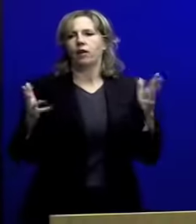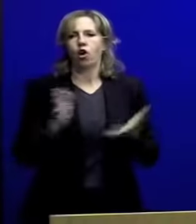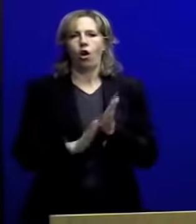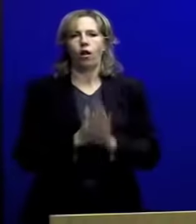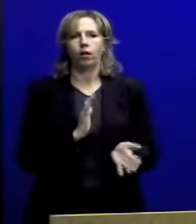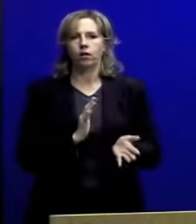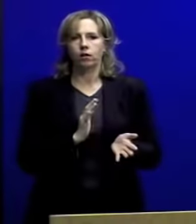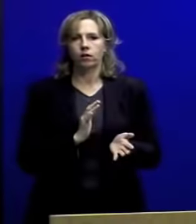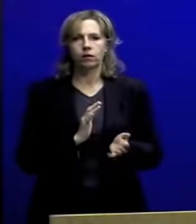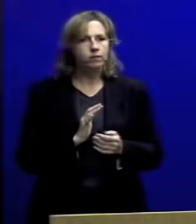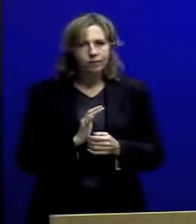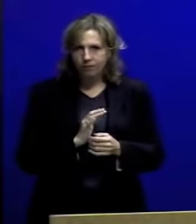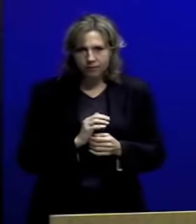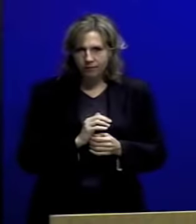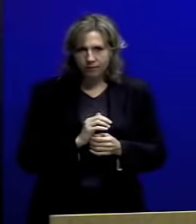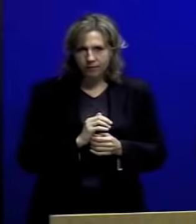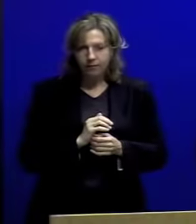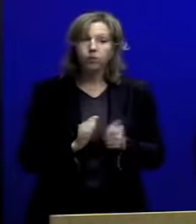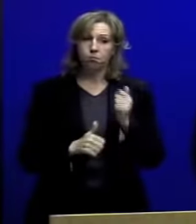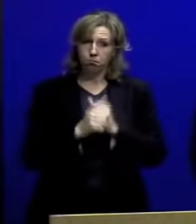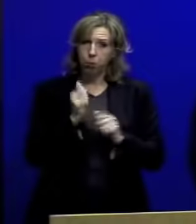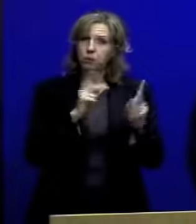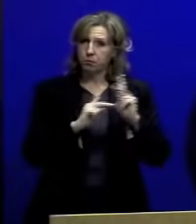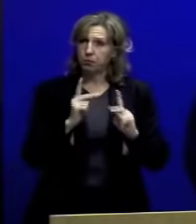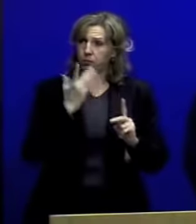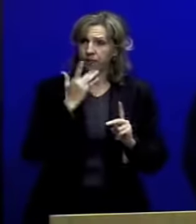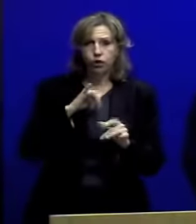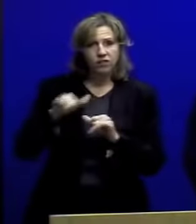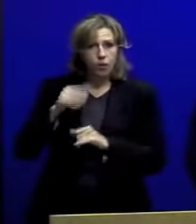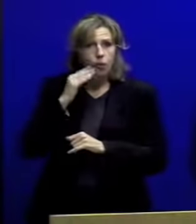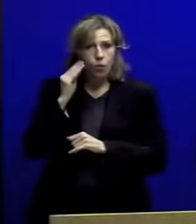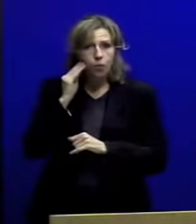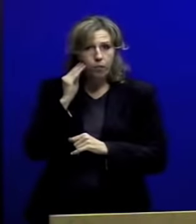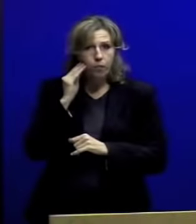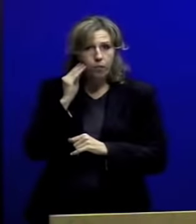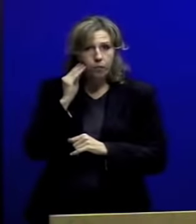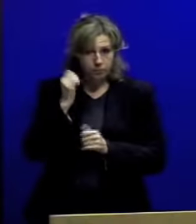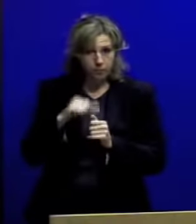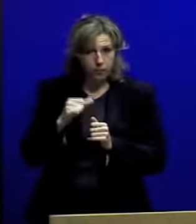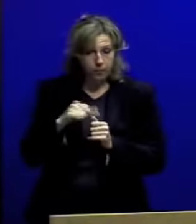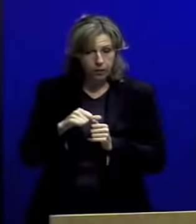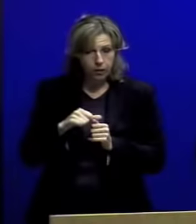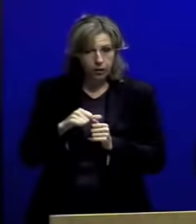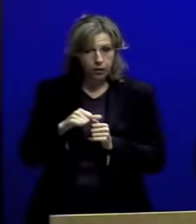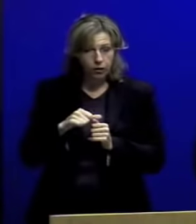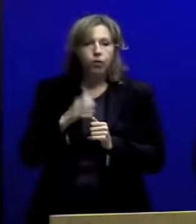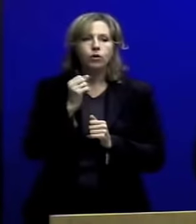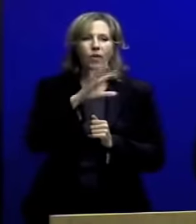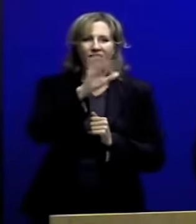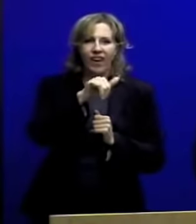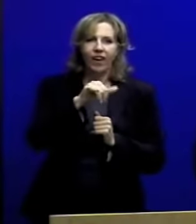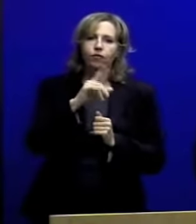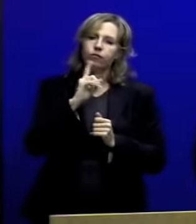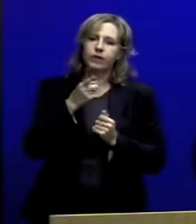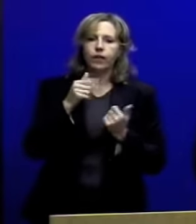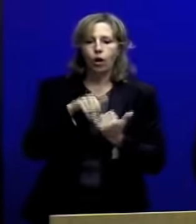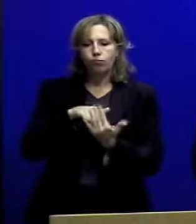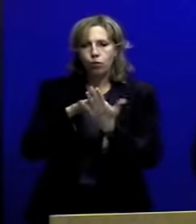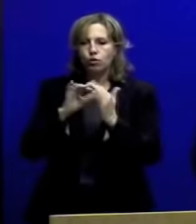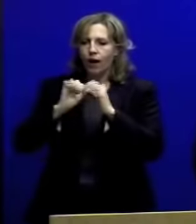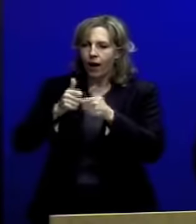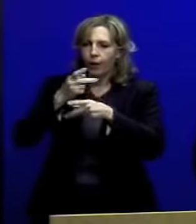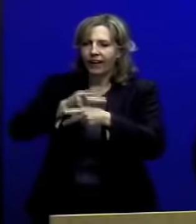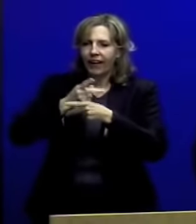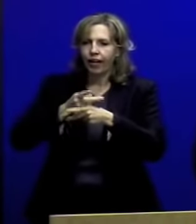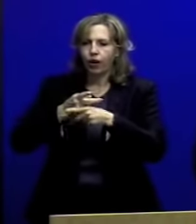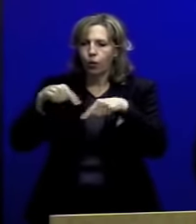Yet I said most people want to be at home, and so it's an approach to being cared for at home, and